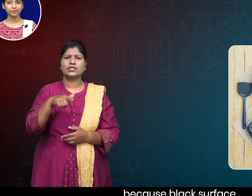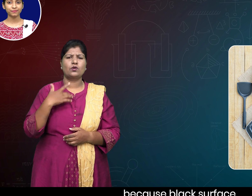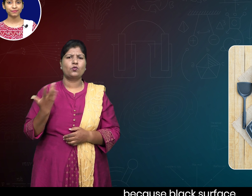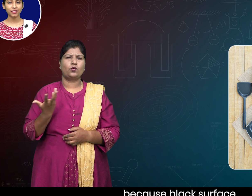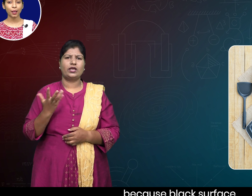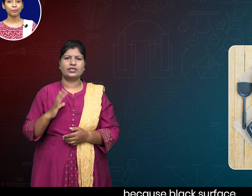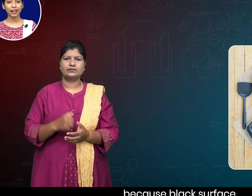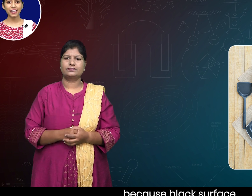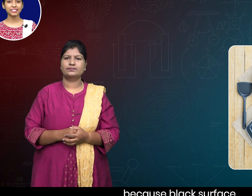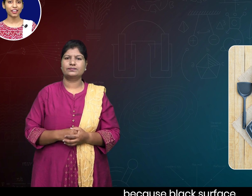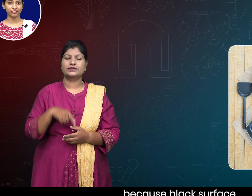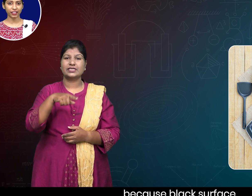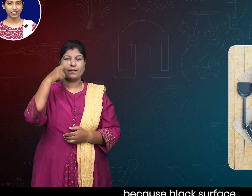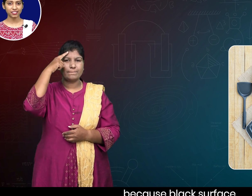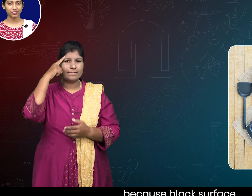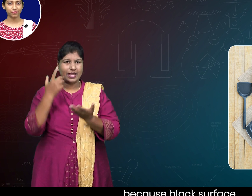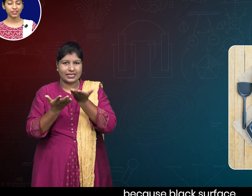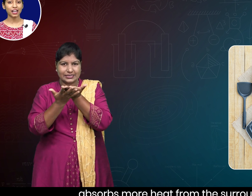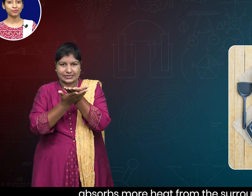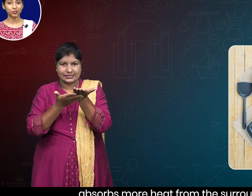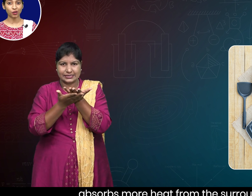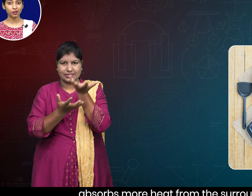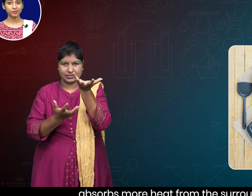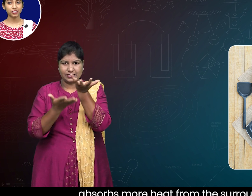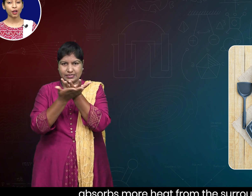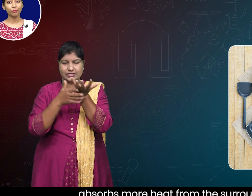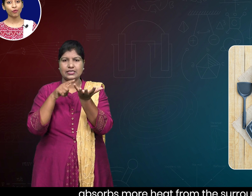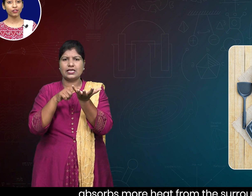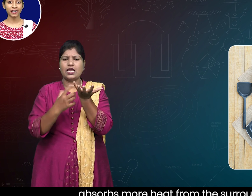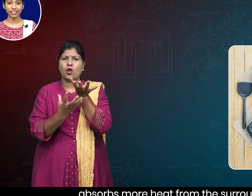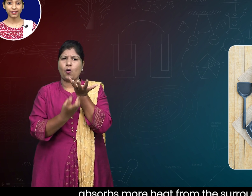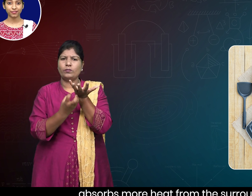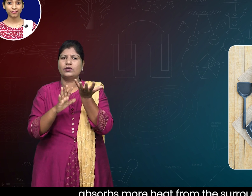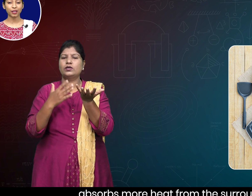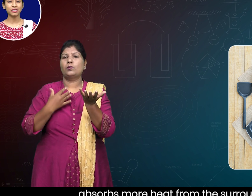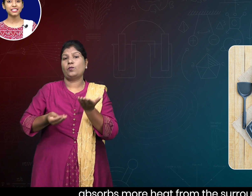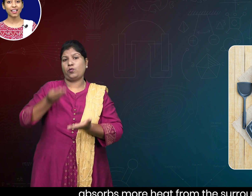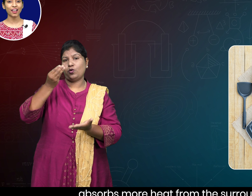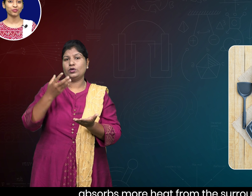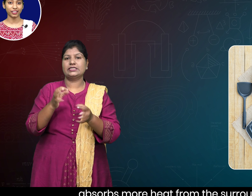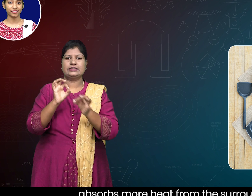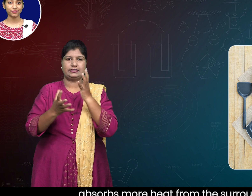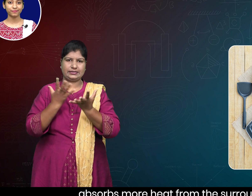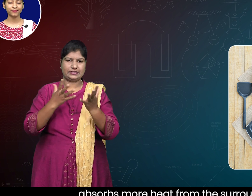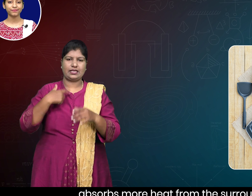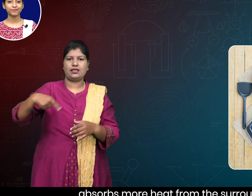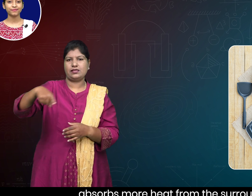because black surface absorbs more heat from the